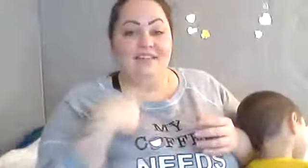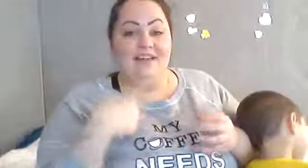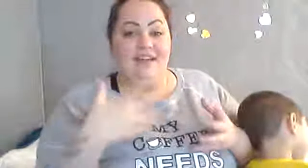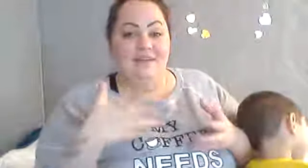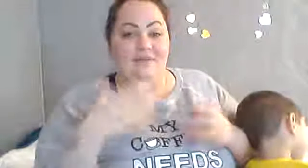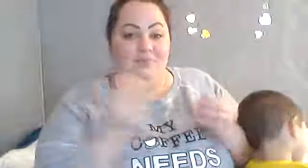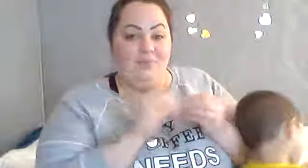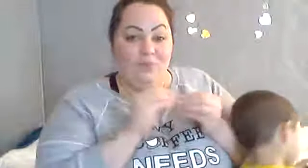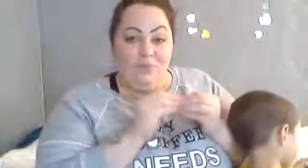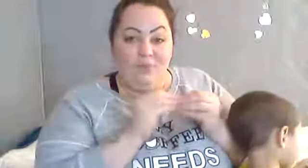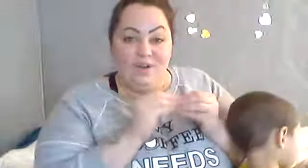I want more.